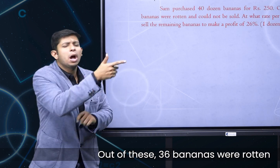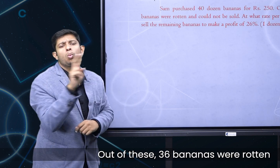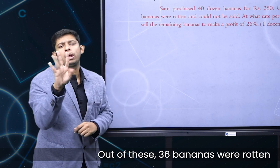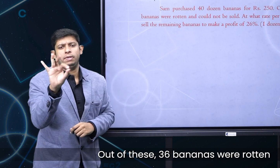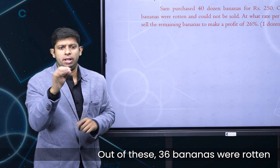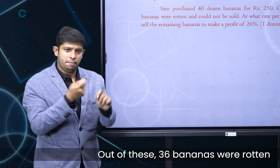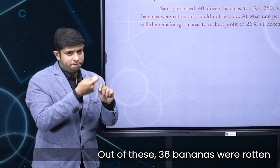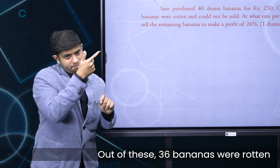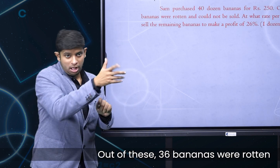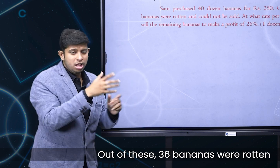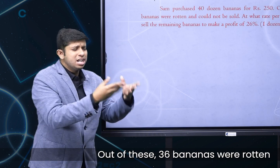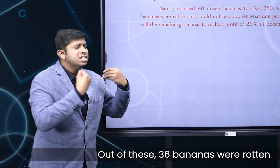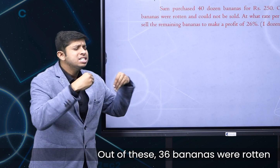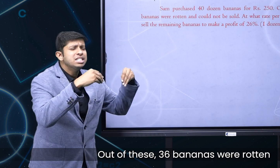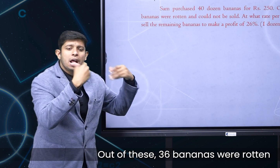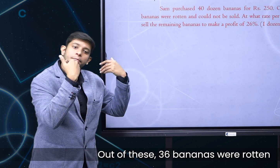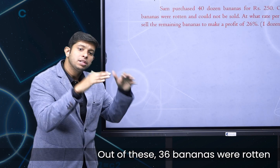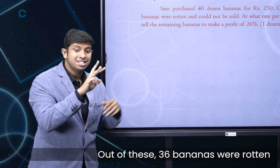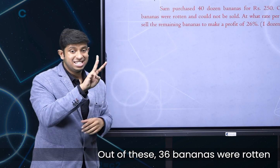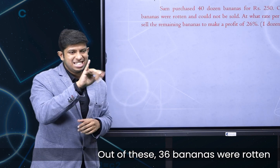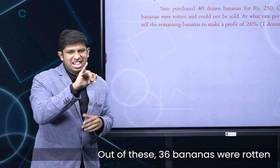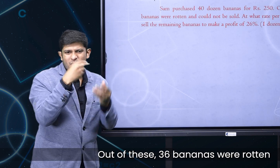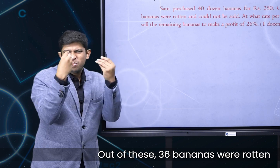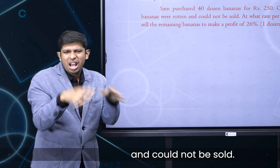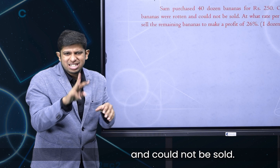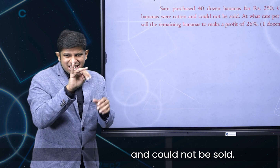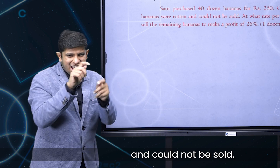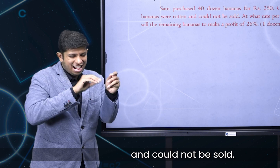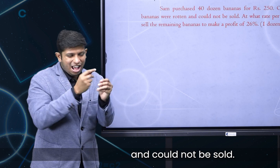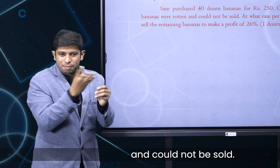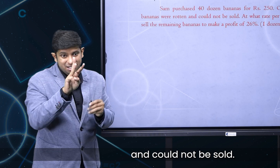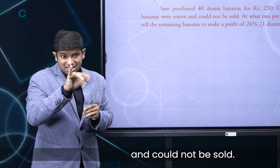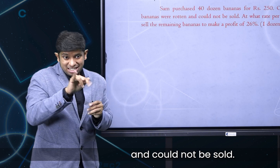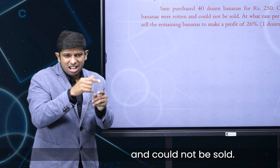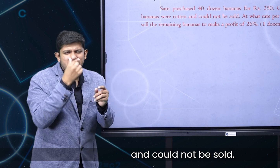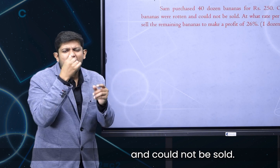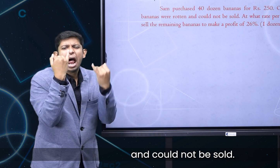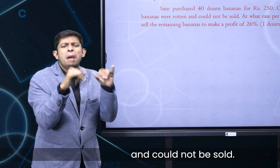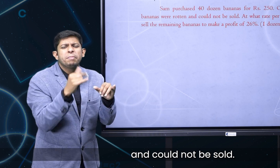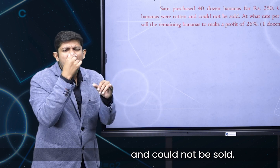Out of these, 36 bananas were rotten and could not be sold.